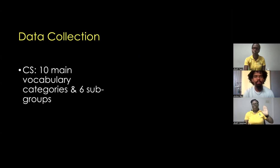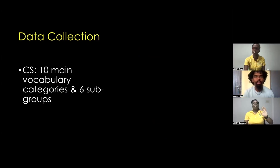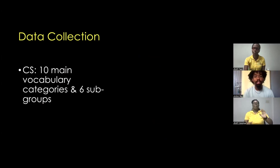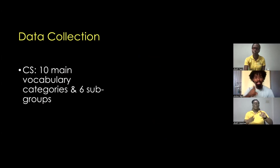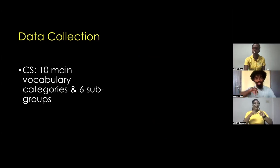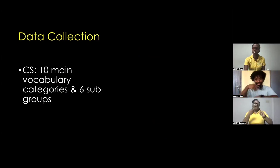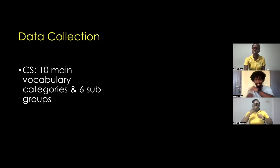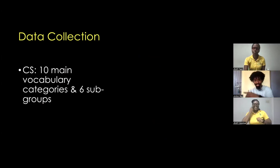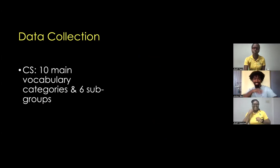Right, so country sign